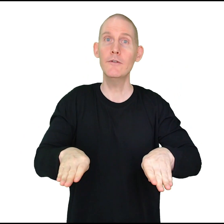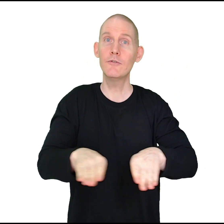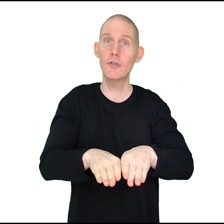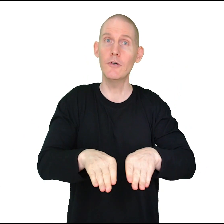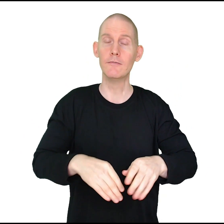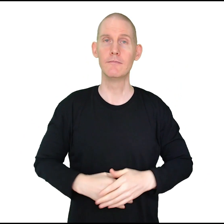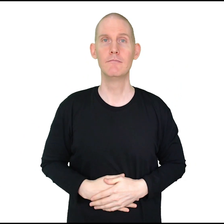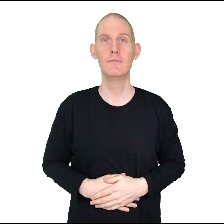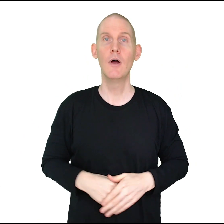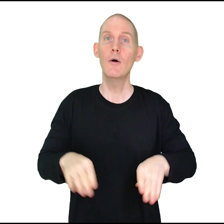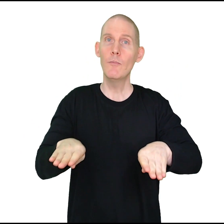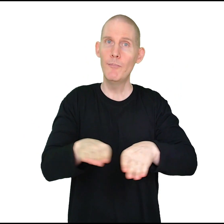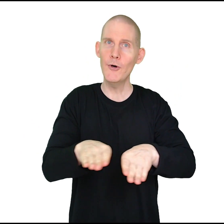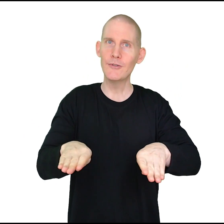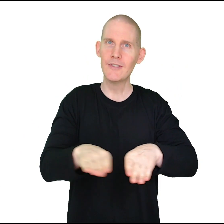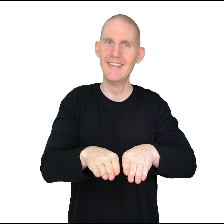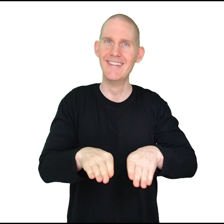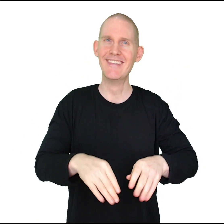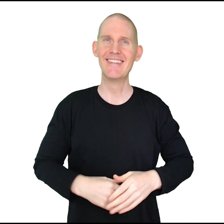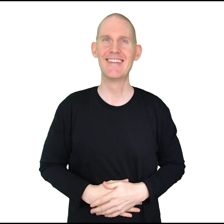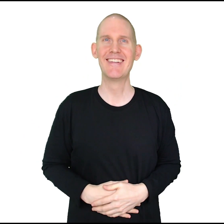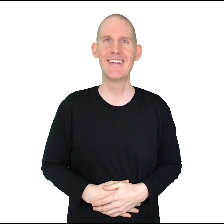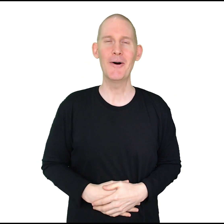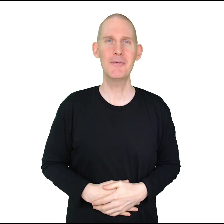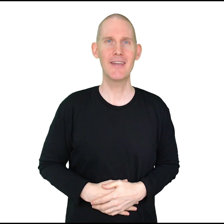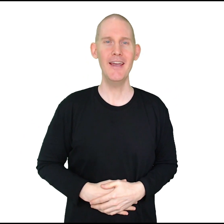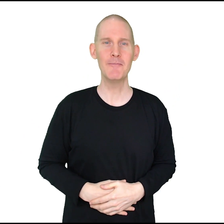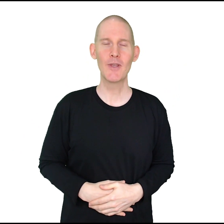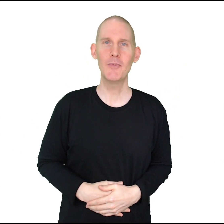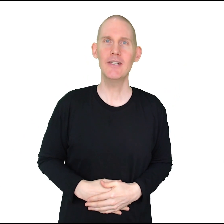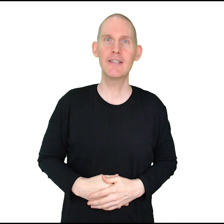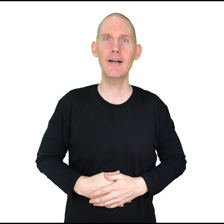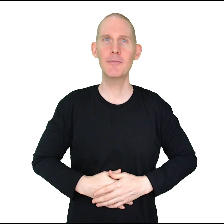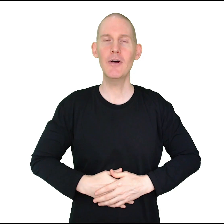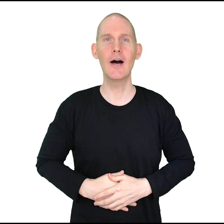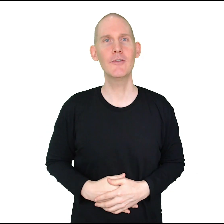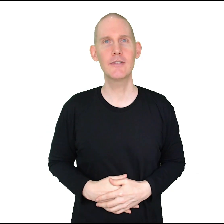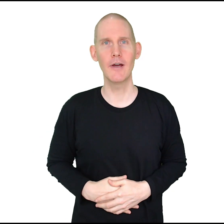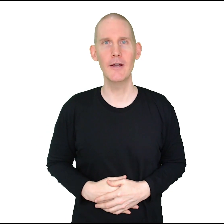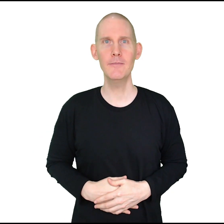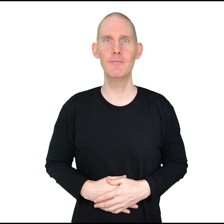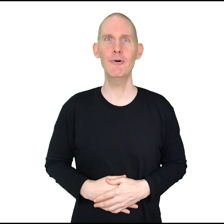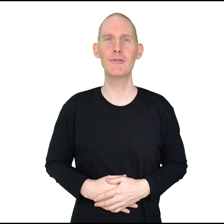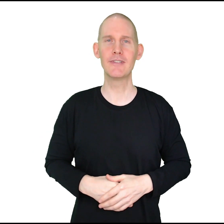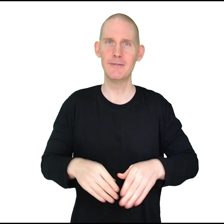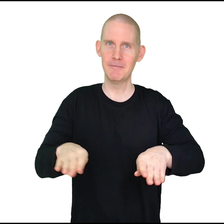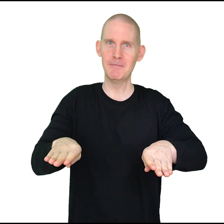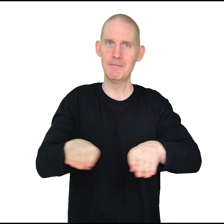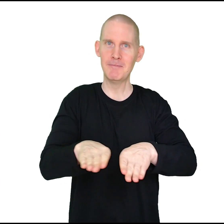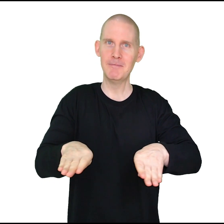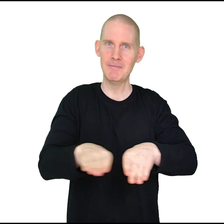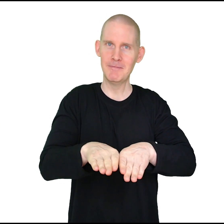2. Boots. Okay, we just talked about how to sign boots.